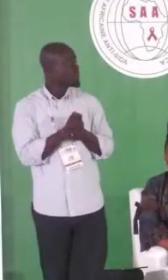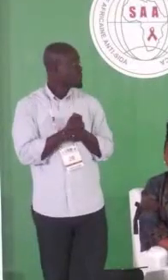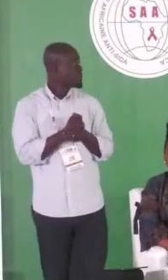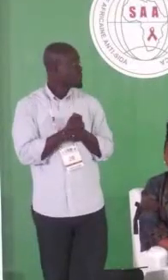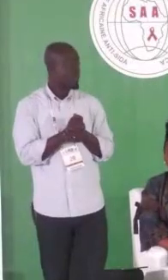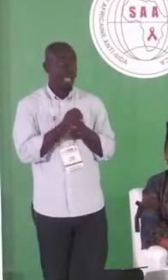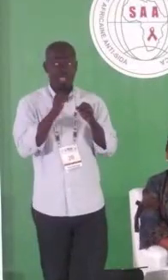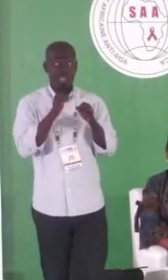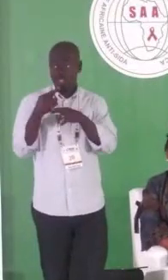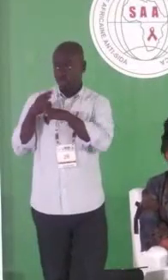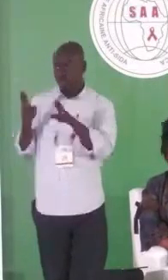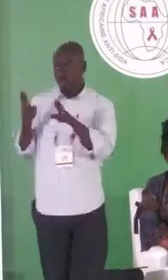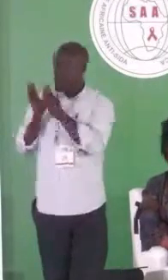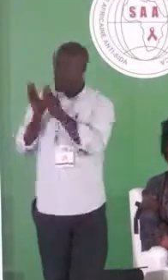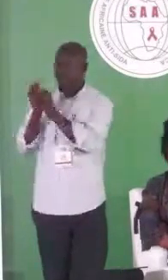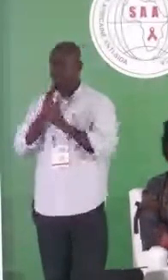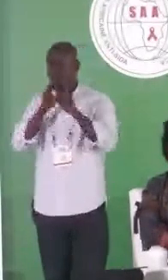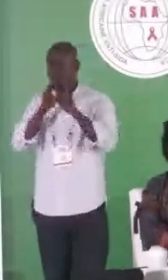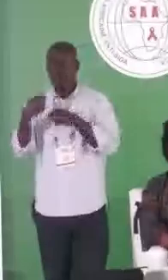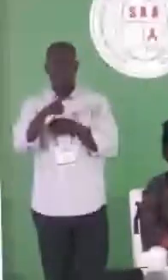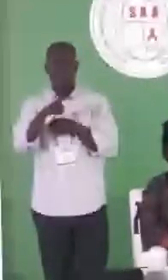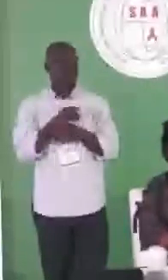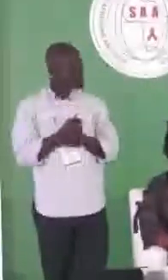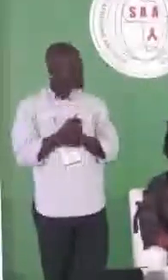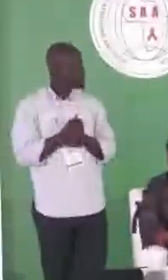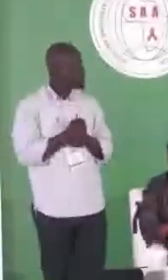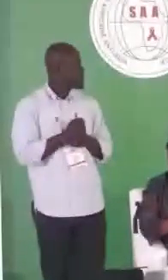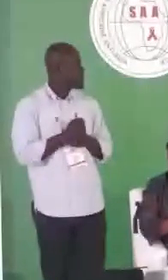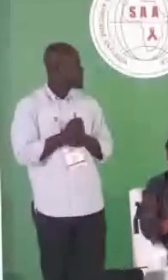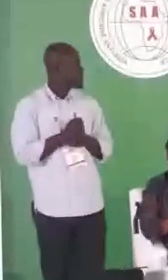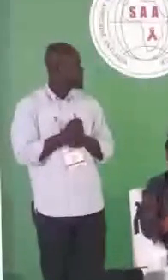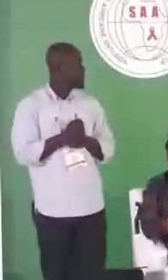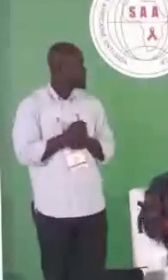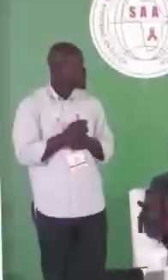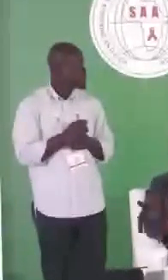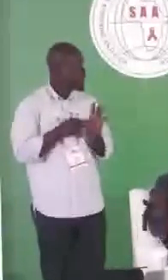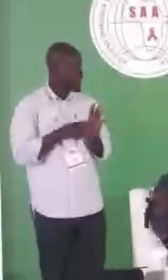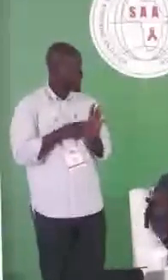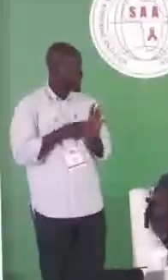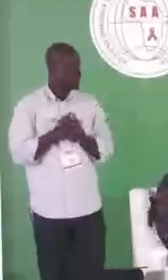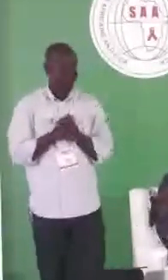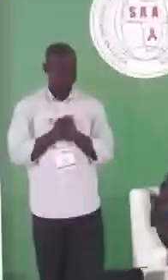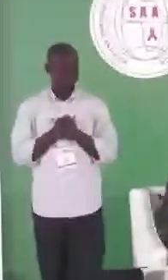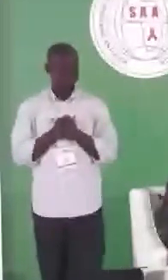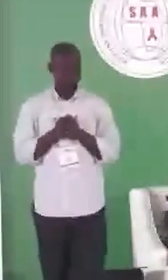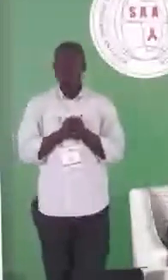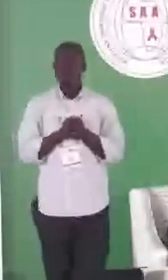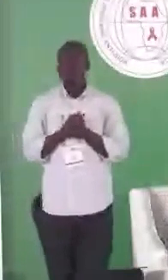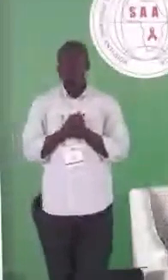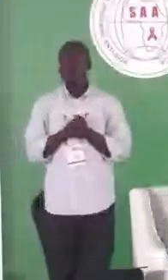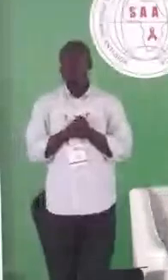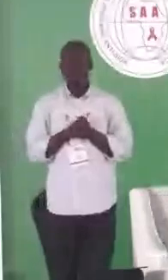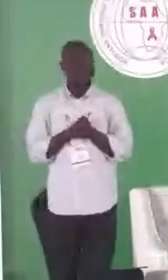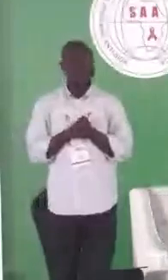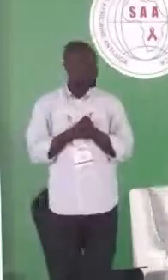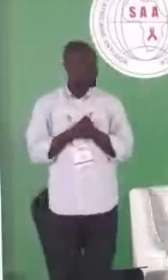do get her, we'll ask her to speak. So I'll hand over to Akudo to start off the session. Thank you. Thank